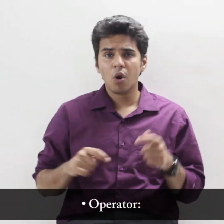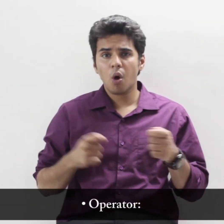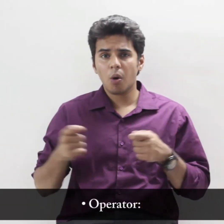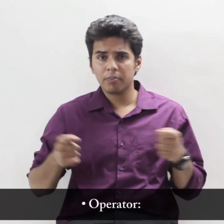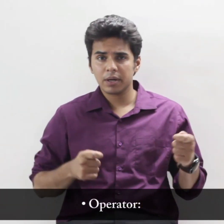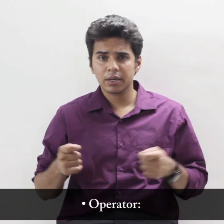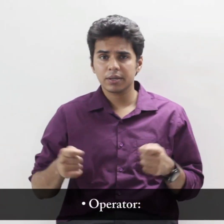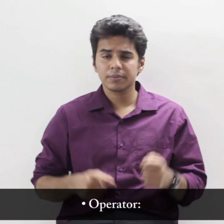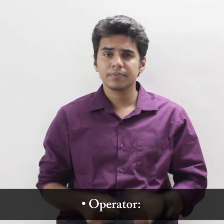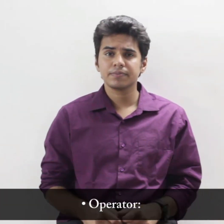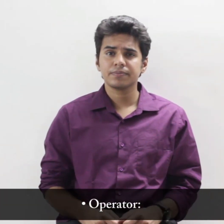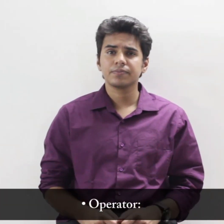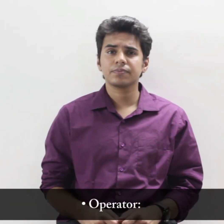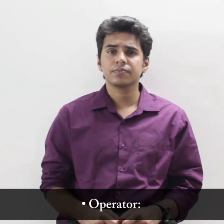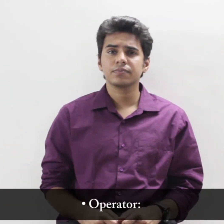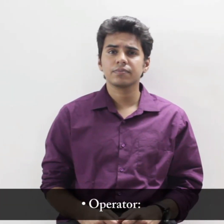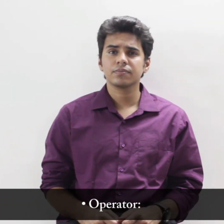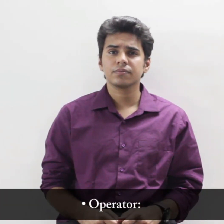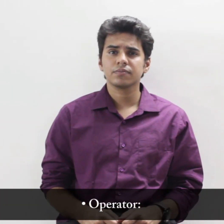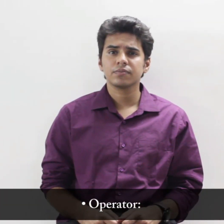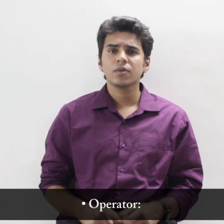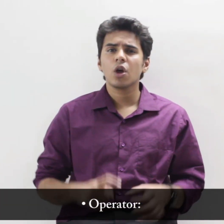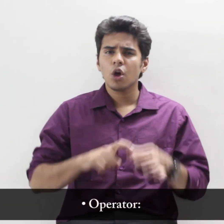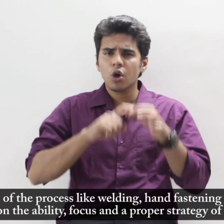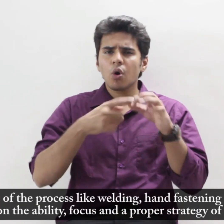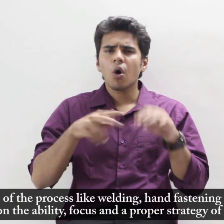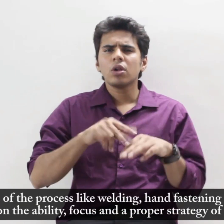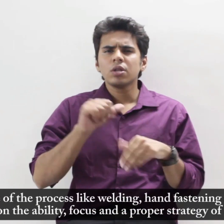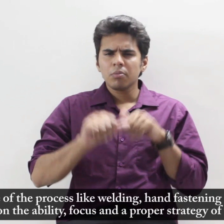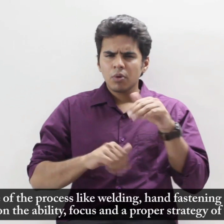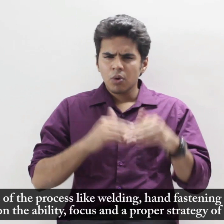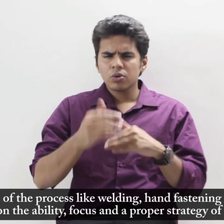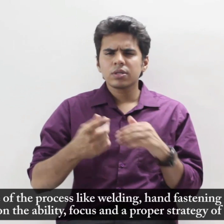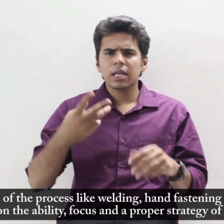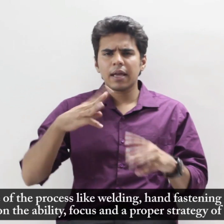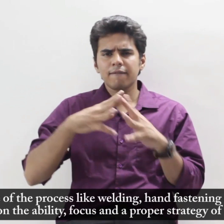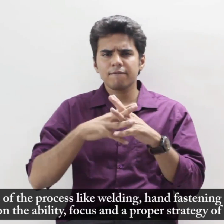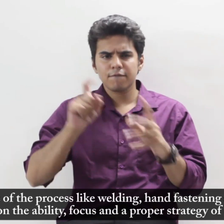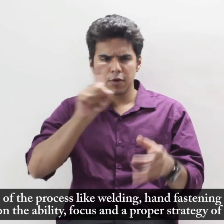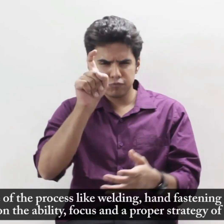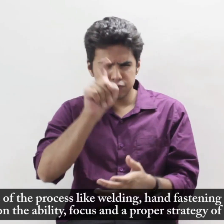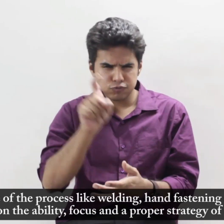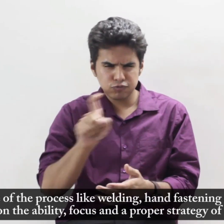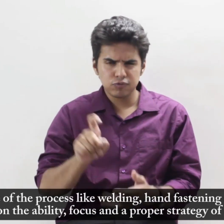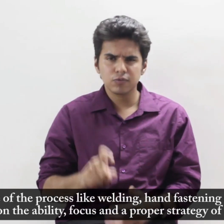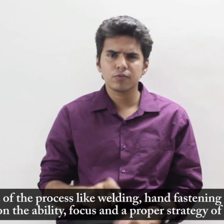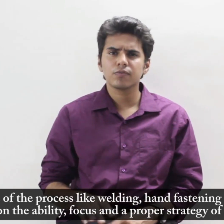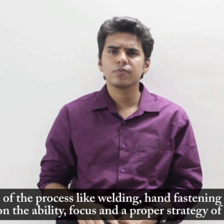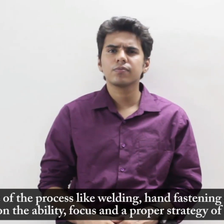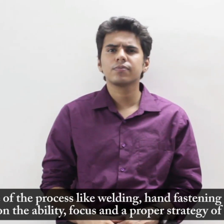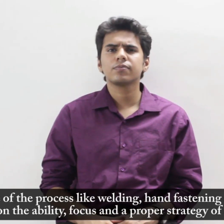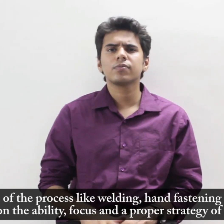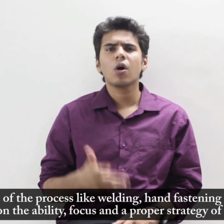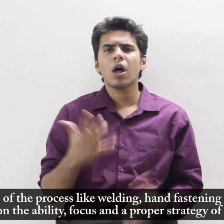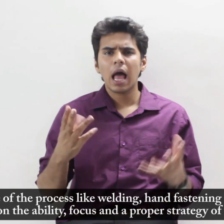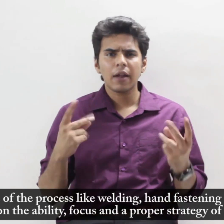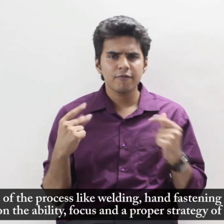Operator. Quality of some of the process like welding, hand